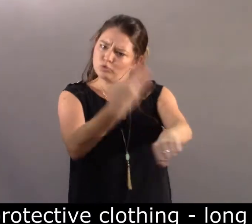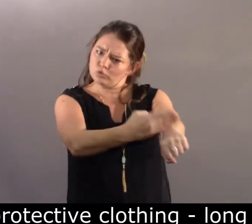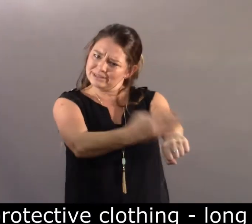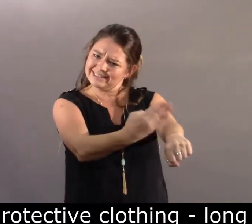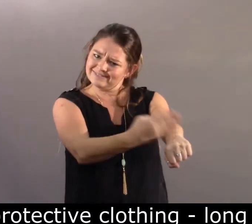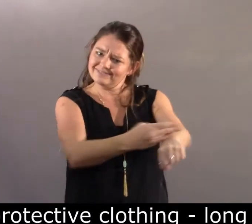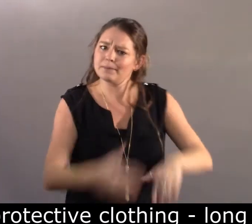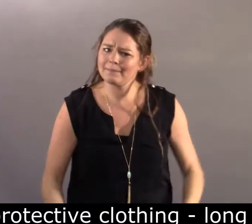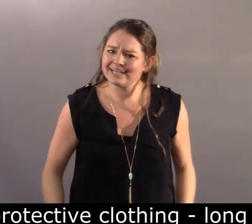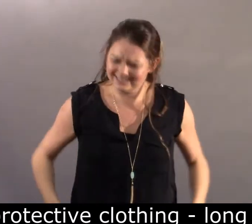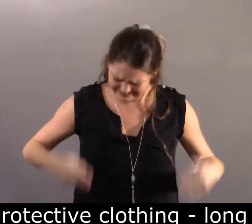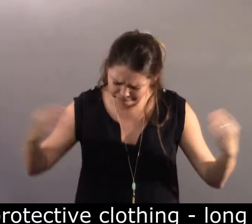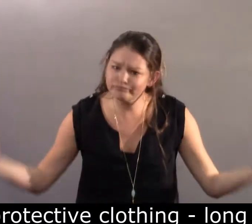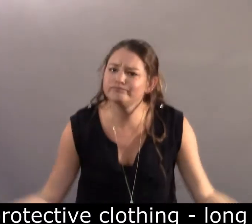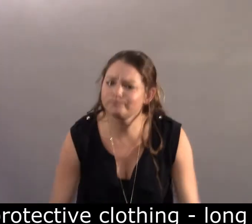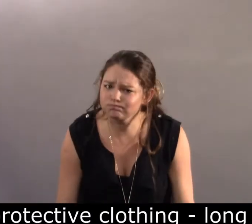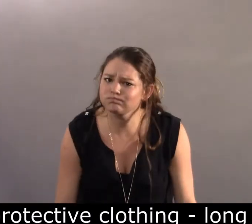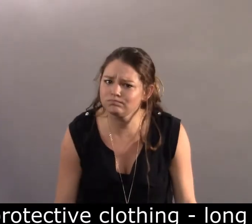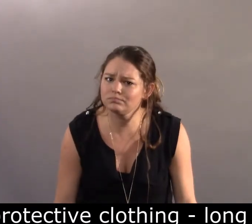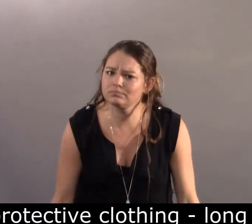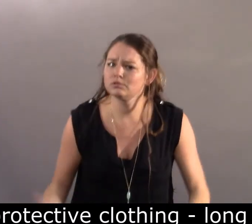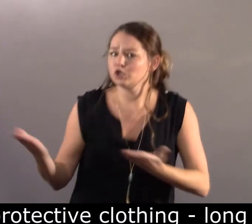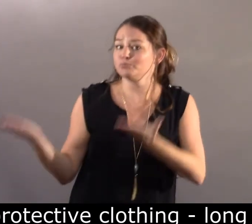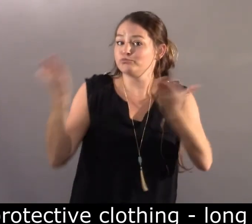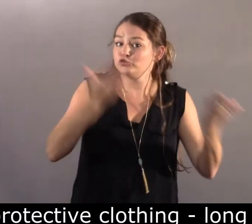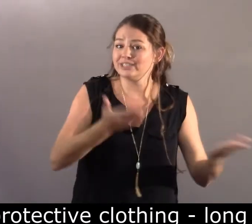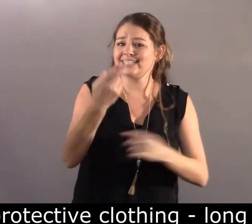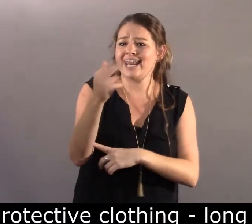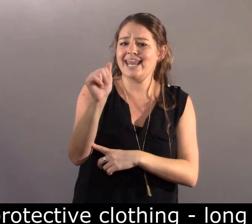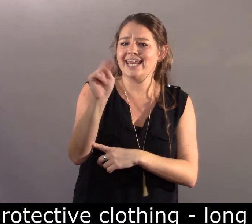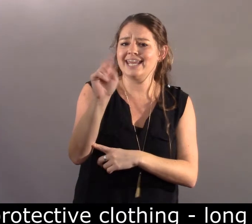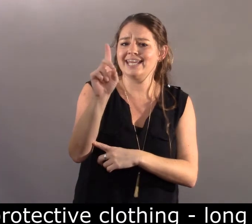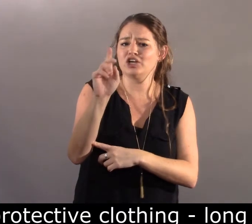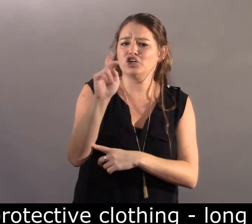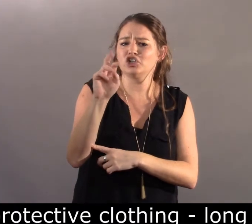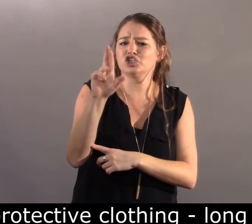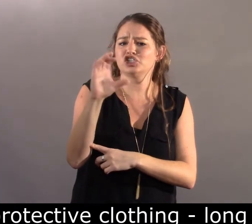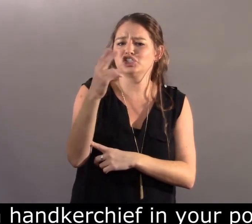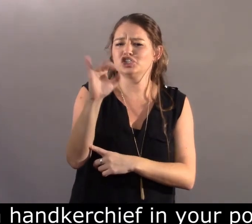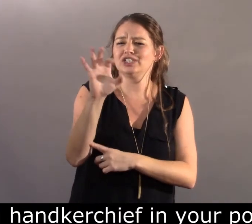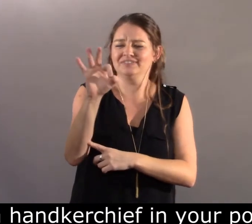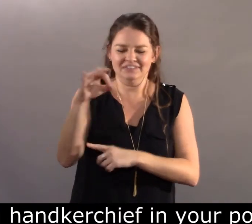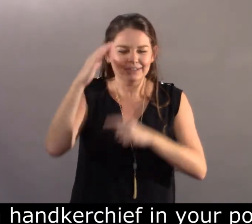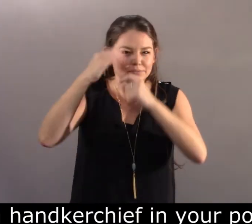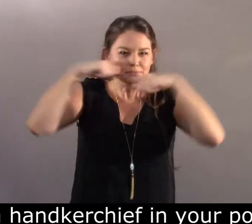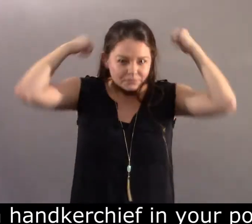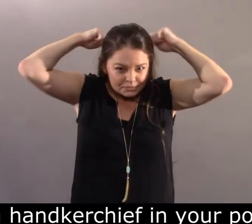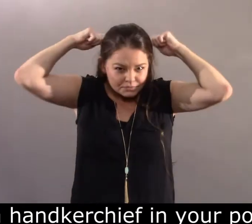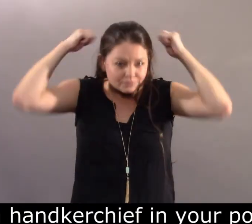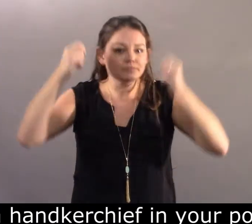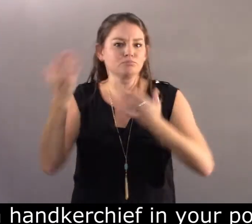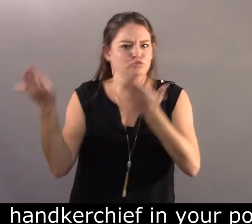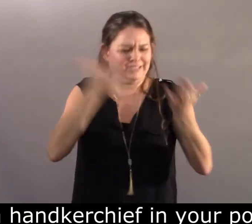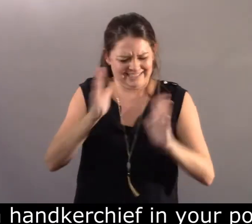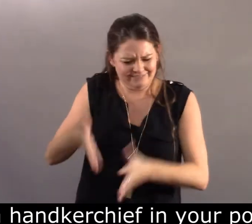Wear protective clothing, long sleeves and long pants. Keep a handkerchief in your pocket to protect your face.